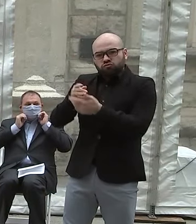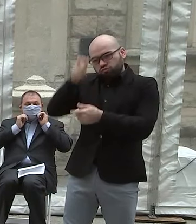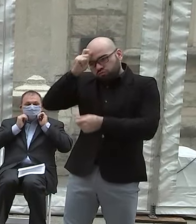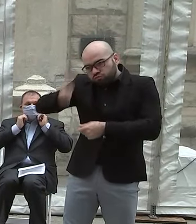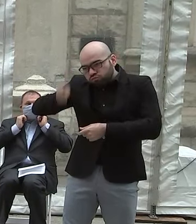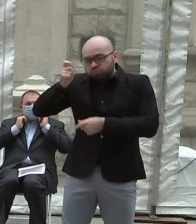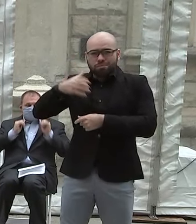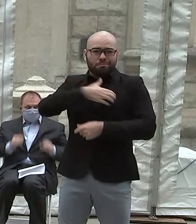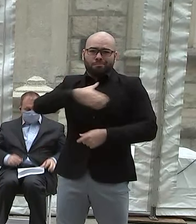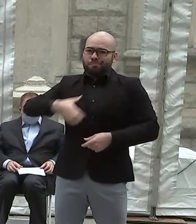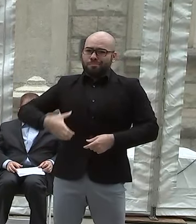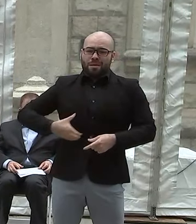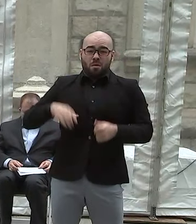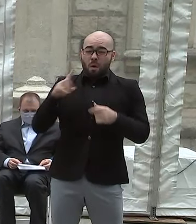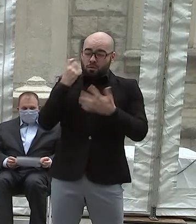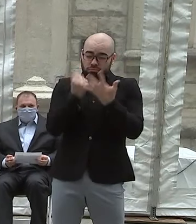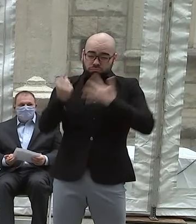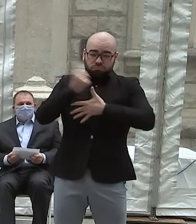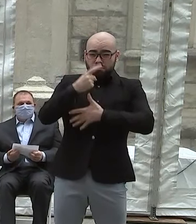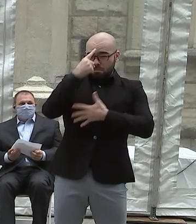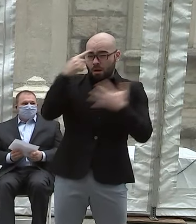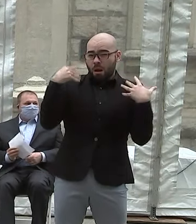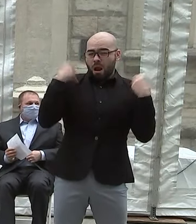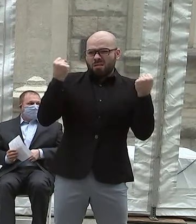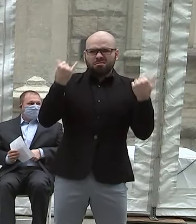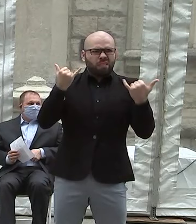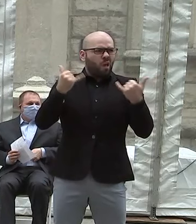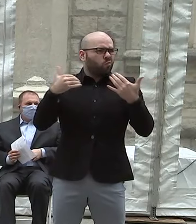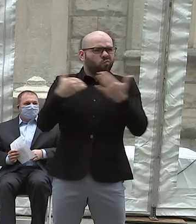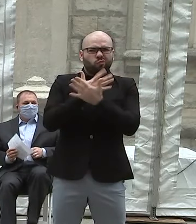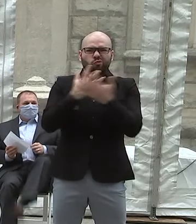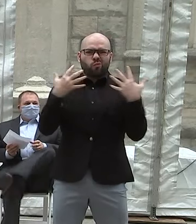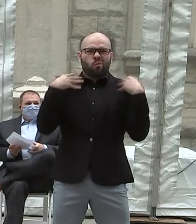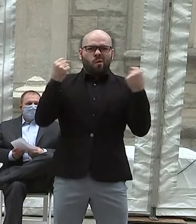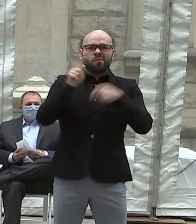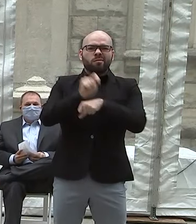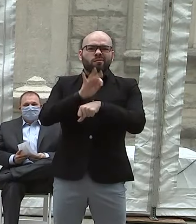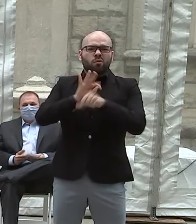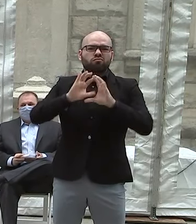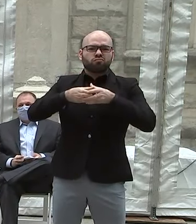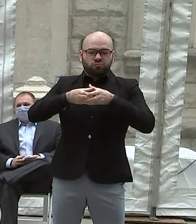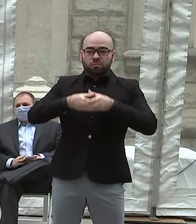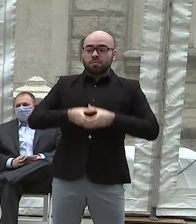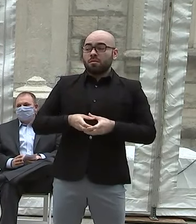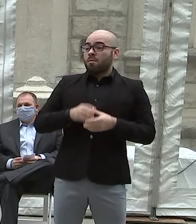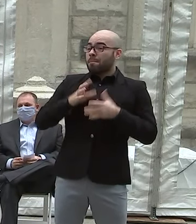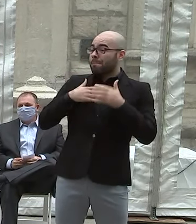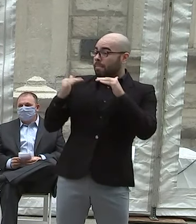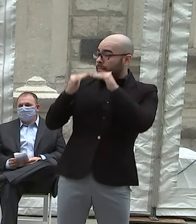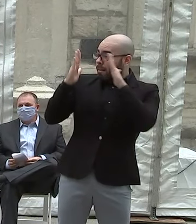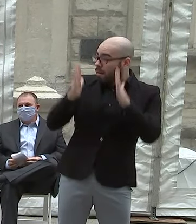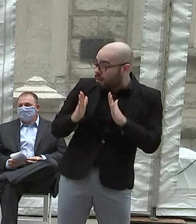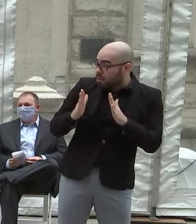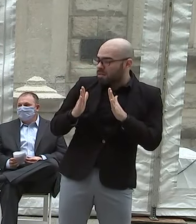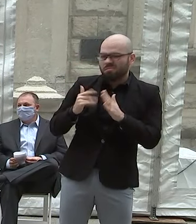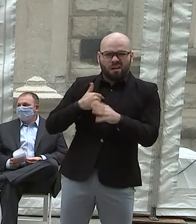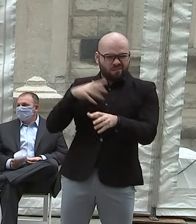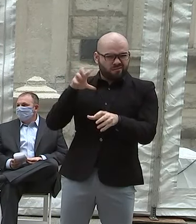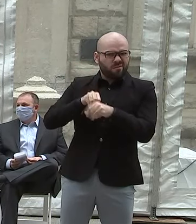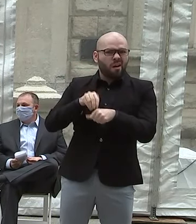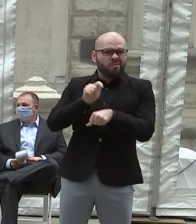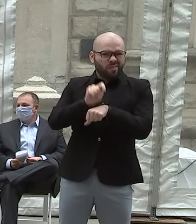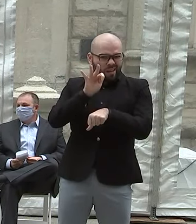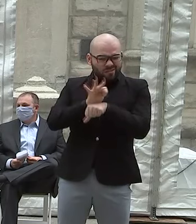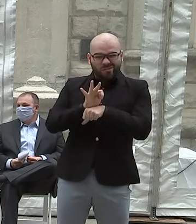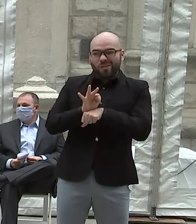always prioritizing mental health in this new recovery task force. To my colleagues, I've been on a task force that she has